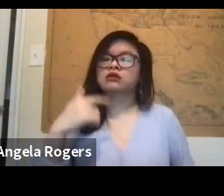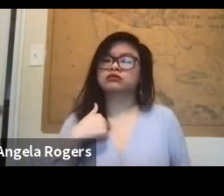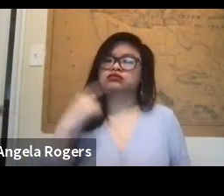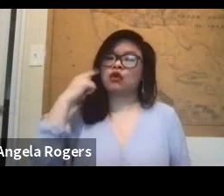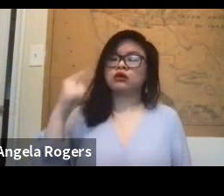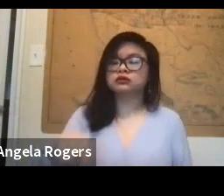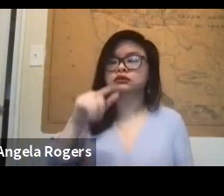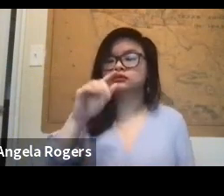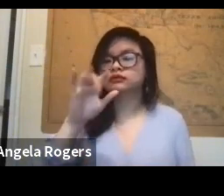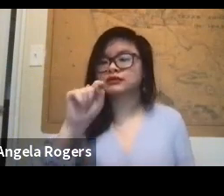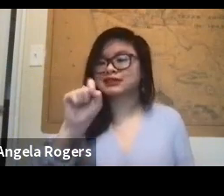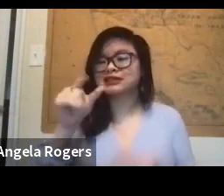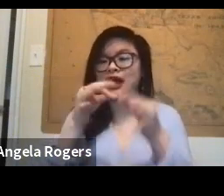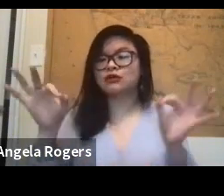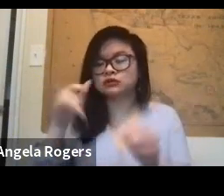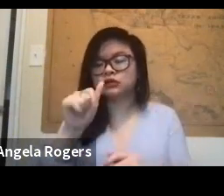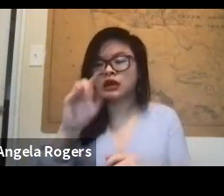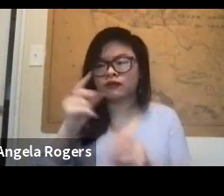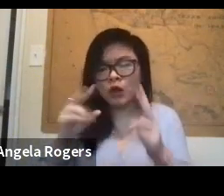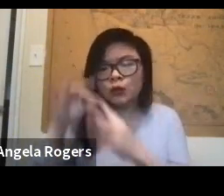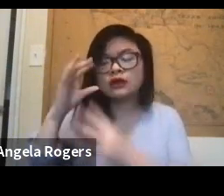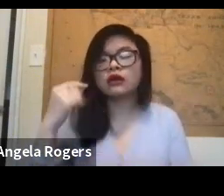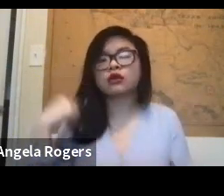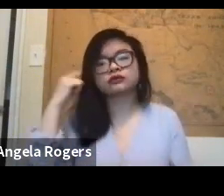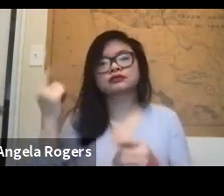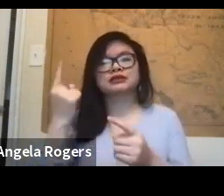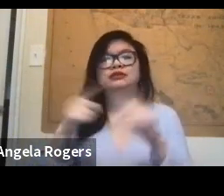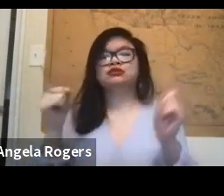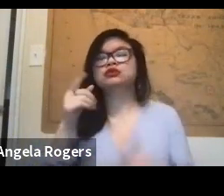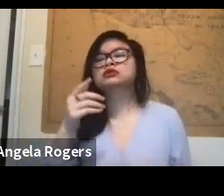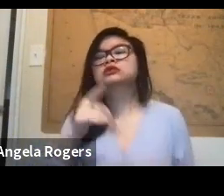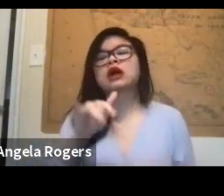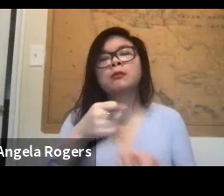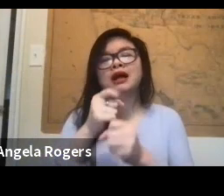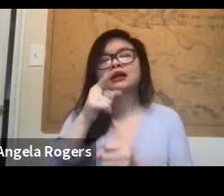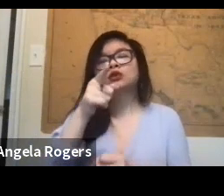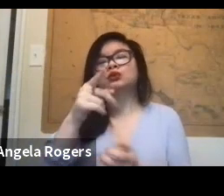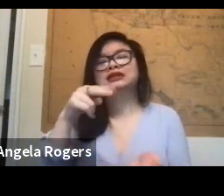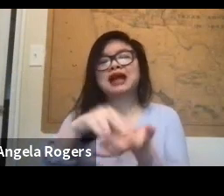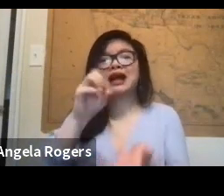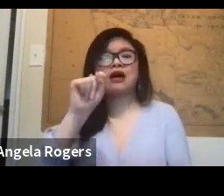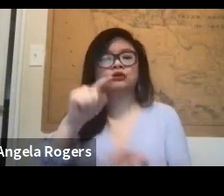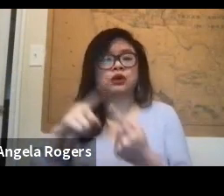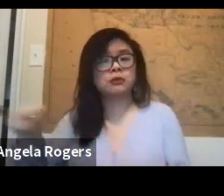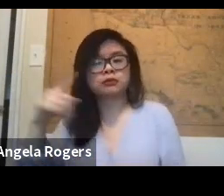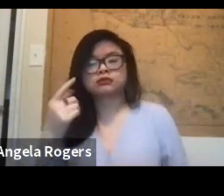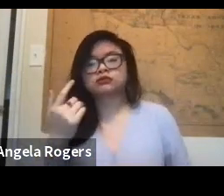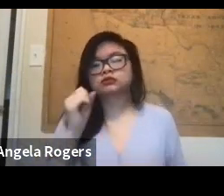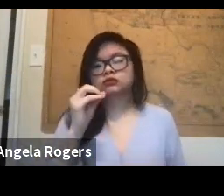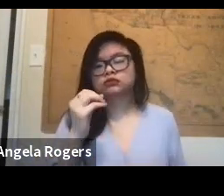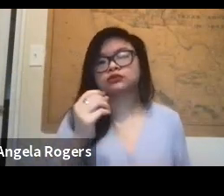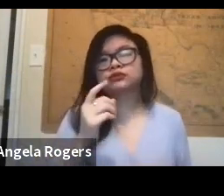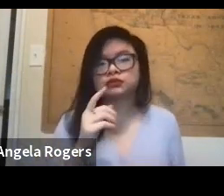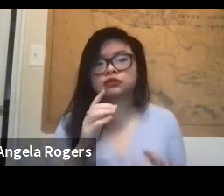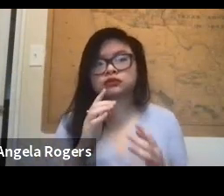in something unique or different. And so I know that, you know, Taiwanese Sign Language is very unique. And so